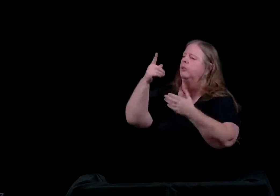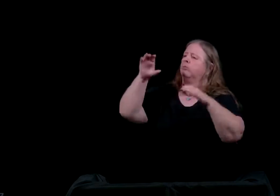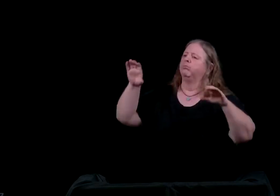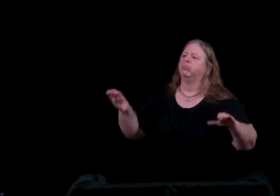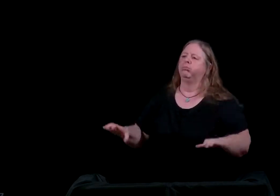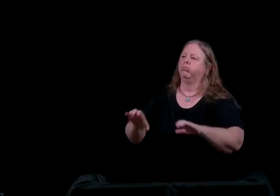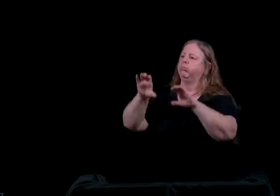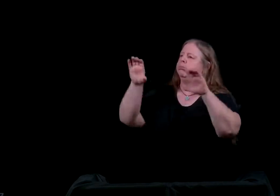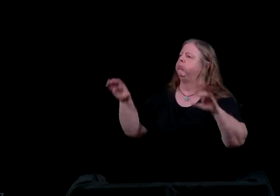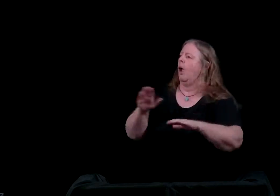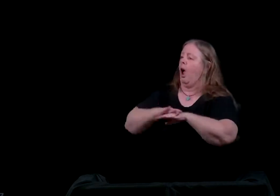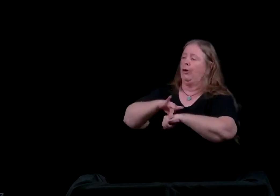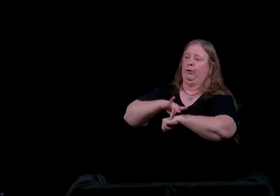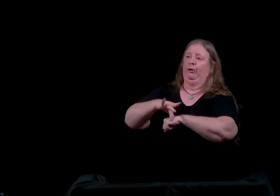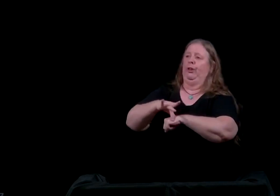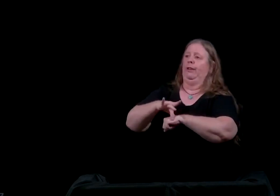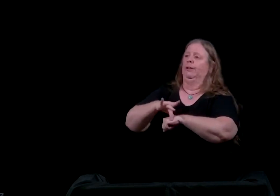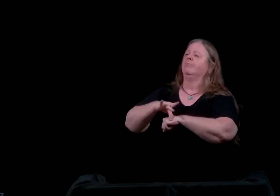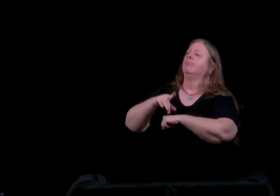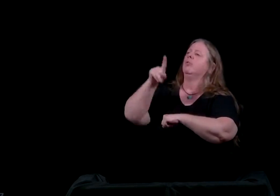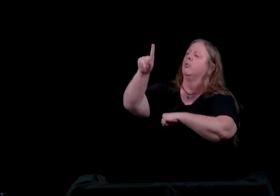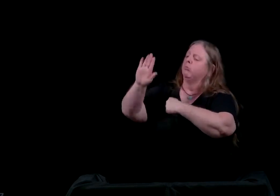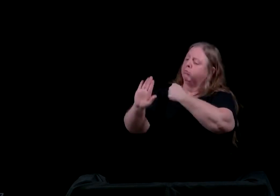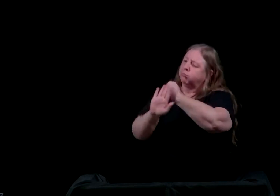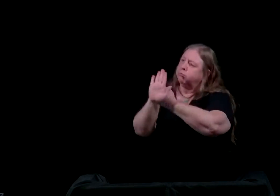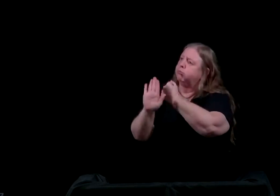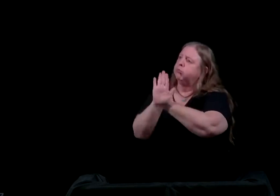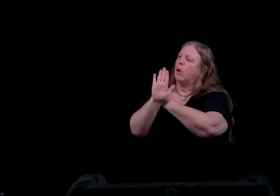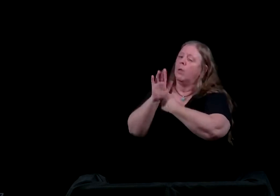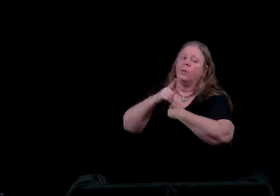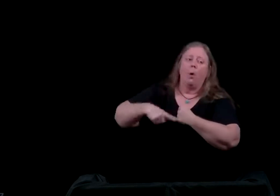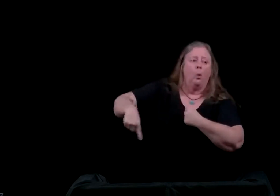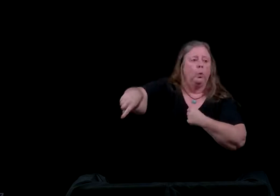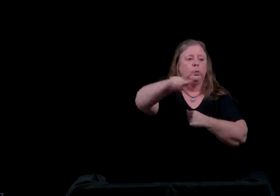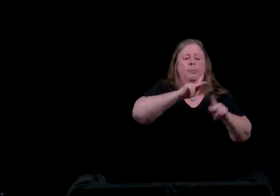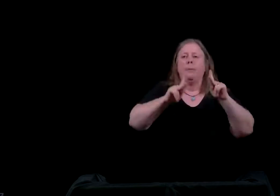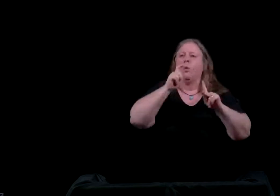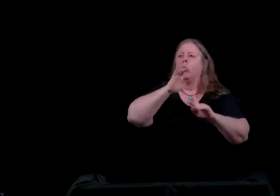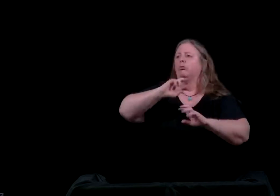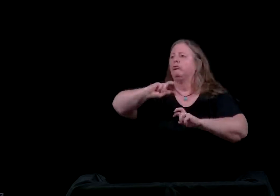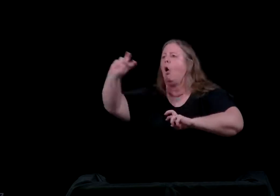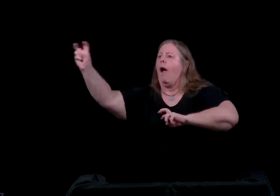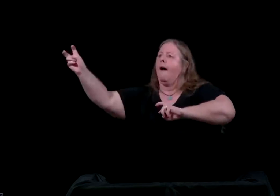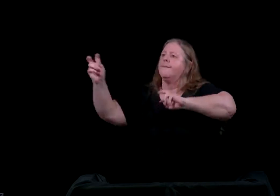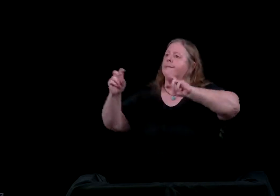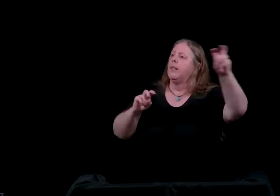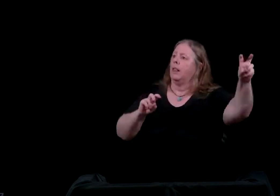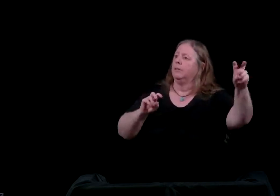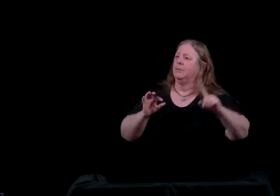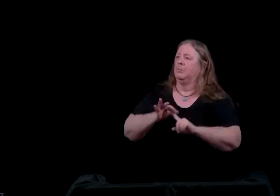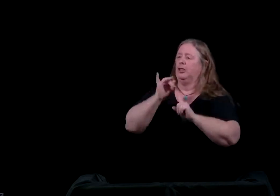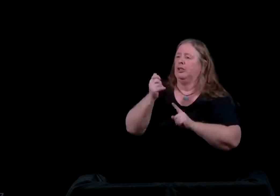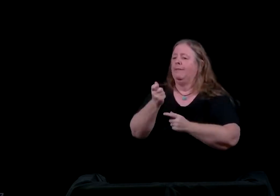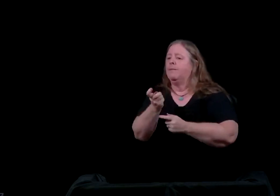thank you for everything that you do here on earth. You protect all of us in our